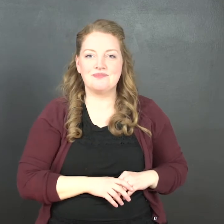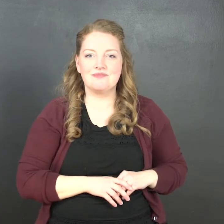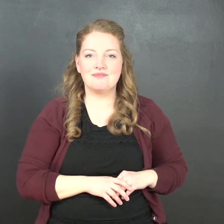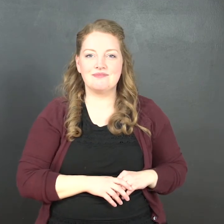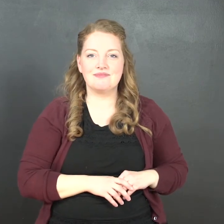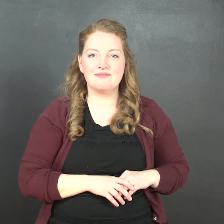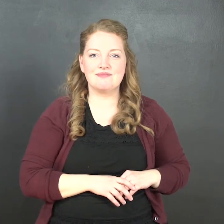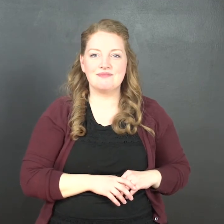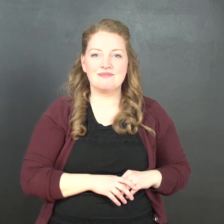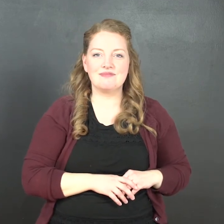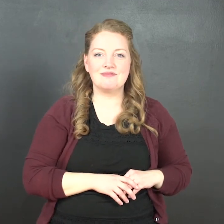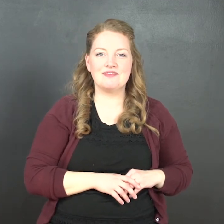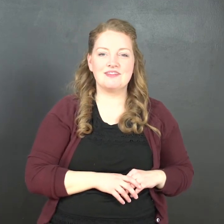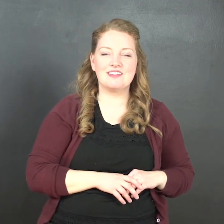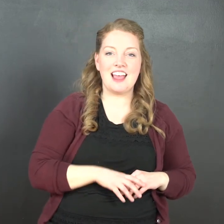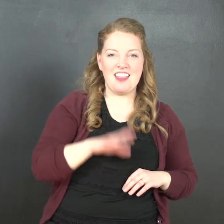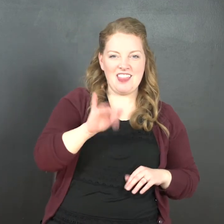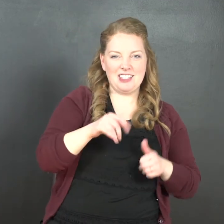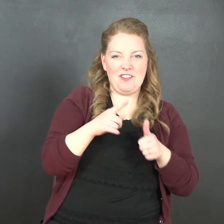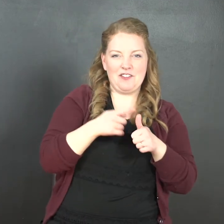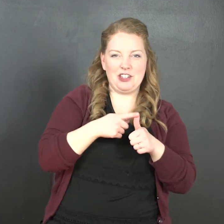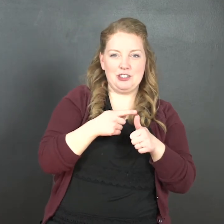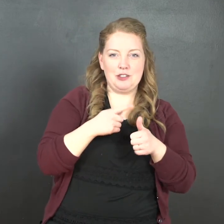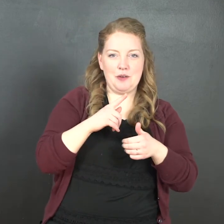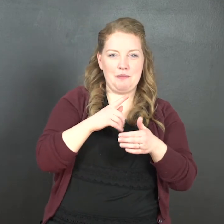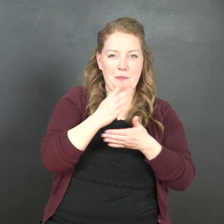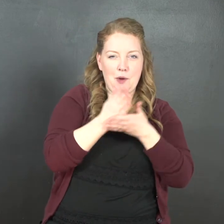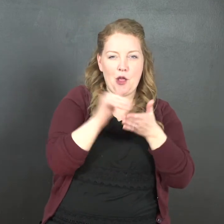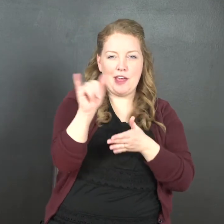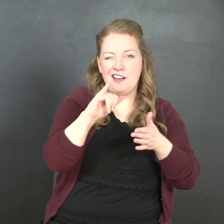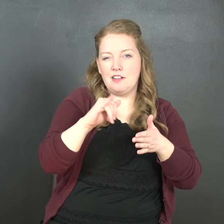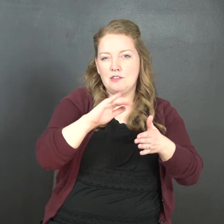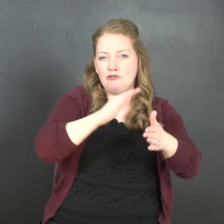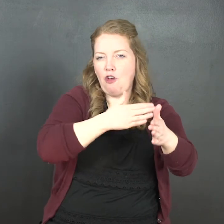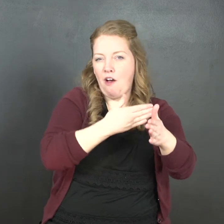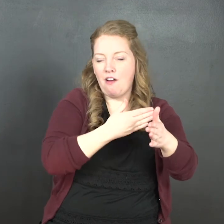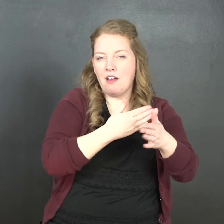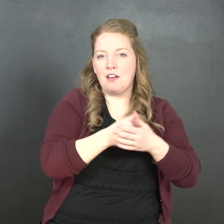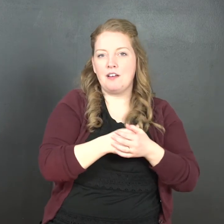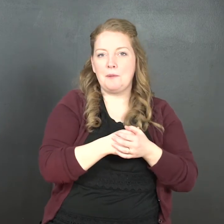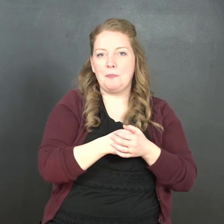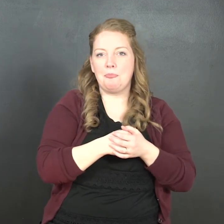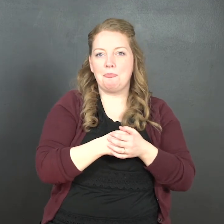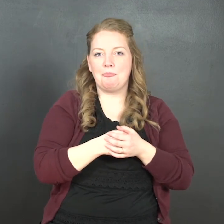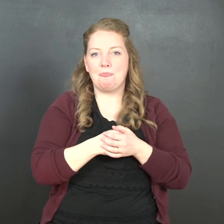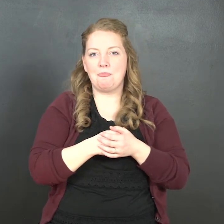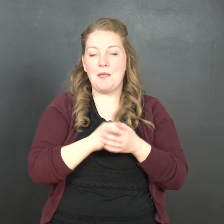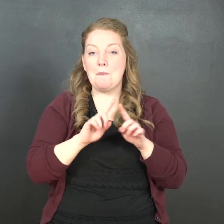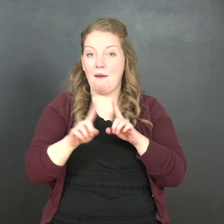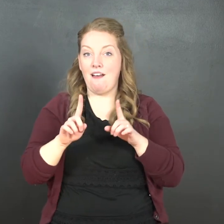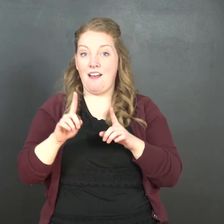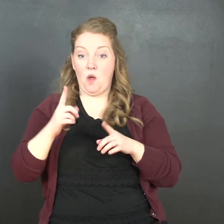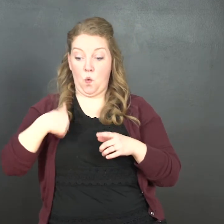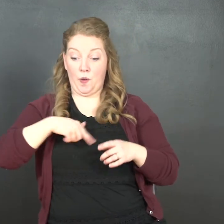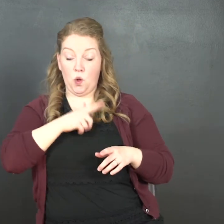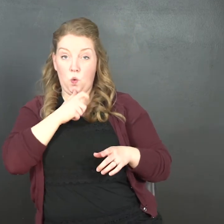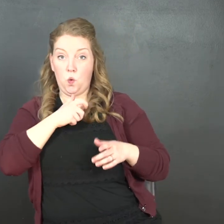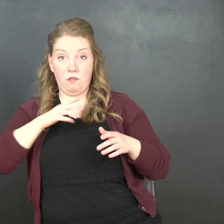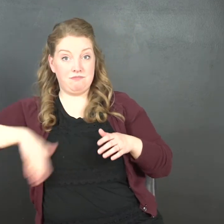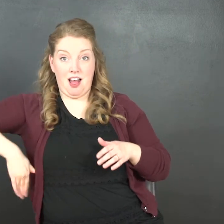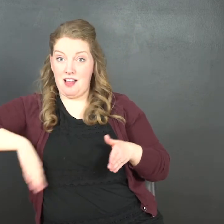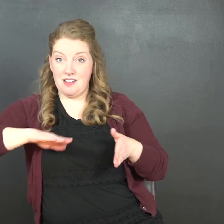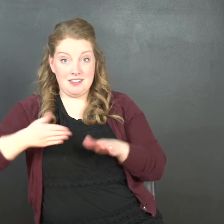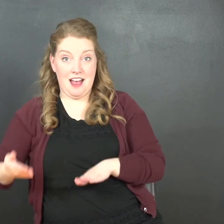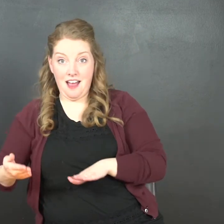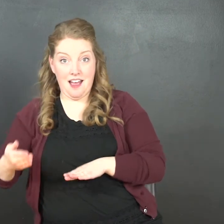just raptured up out of a normal life, then we'll get to sing the first part of that duet, which is, "Oh death, where's your sting?"